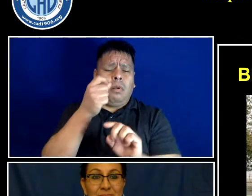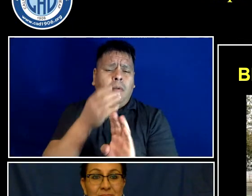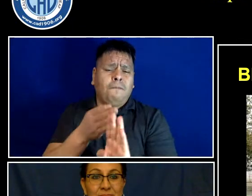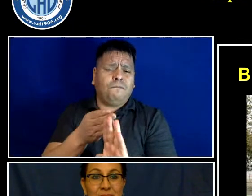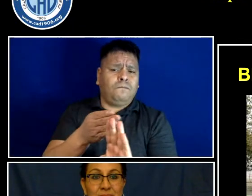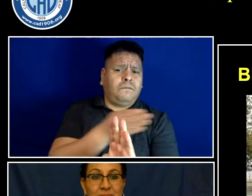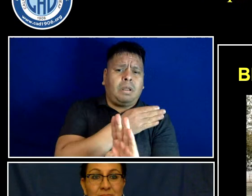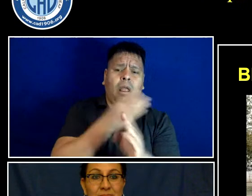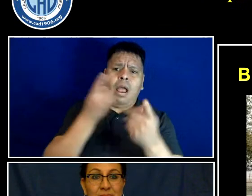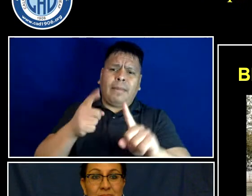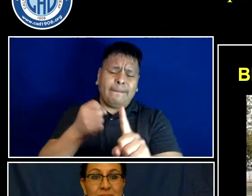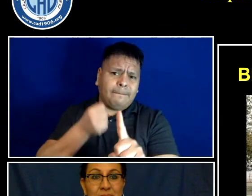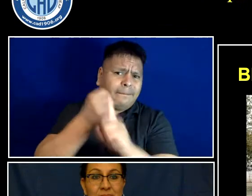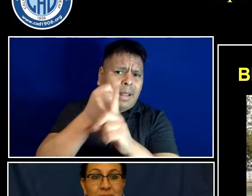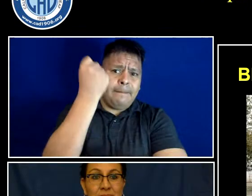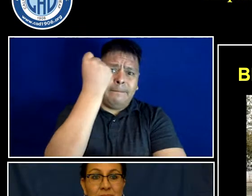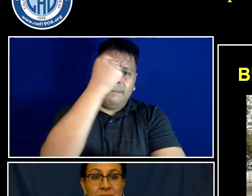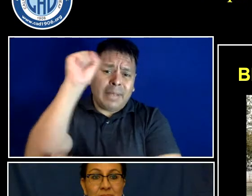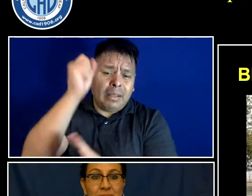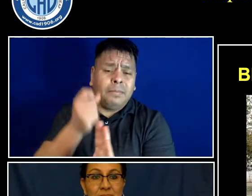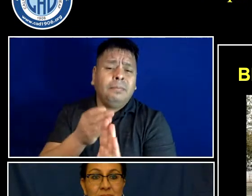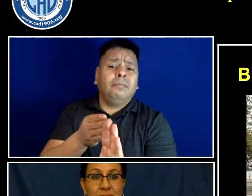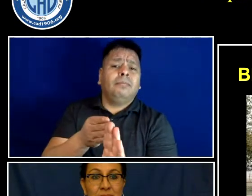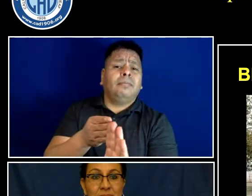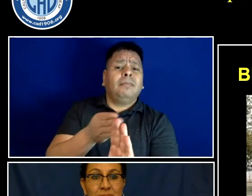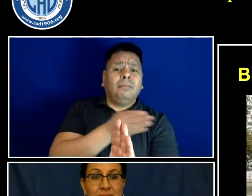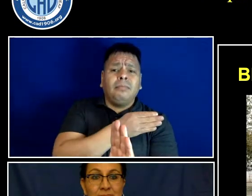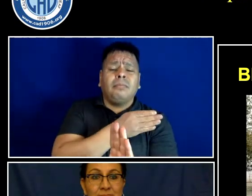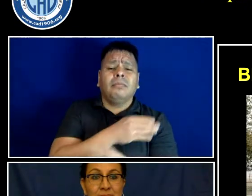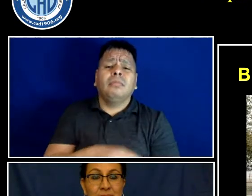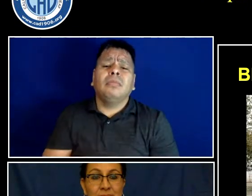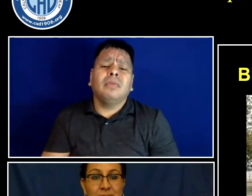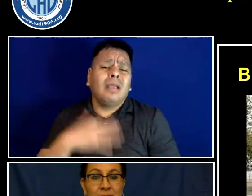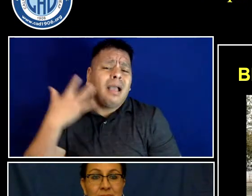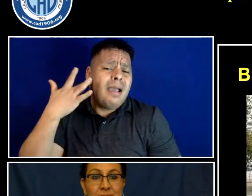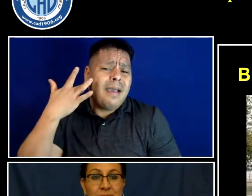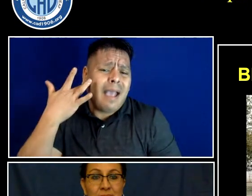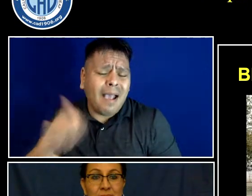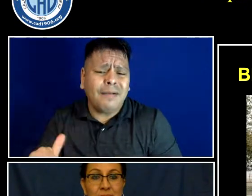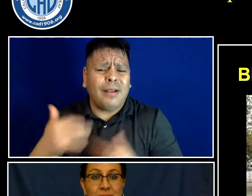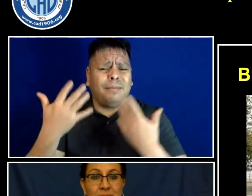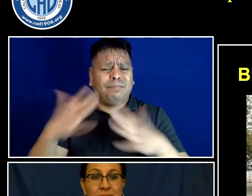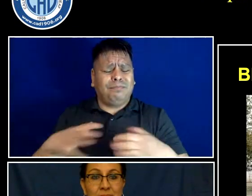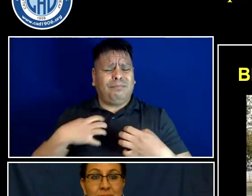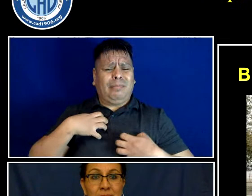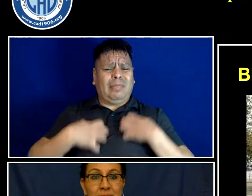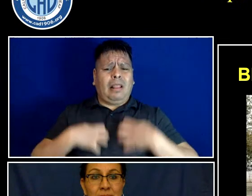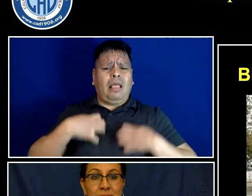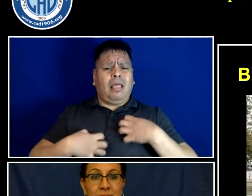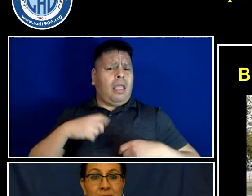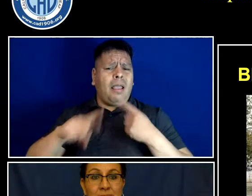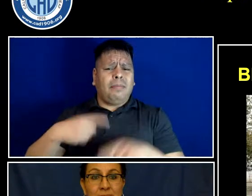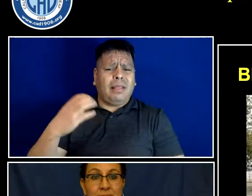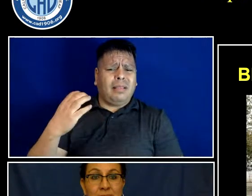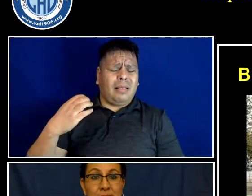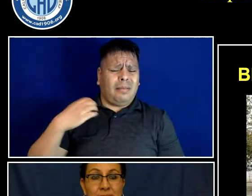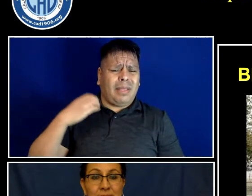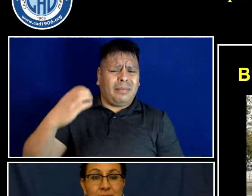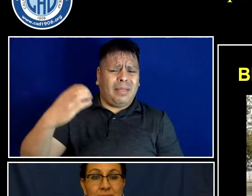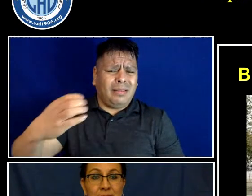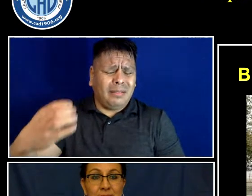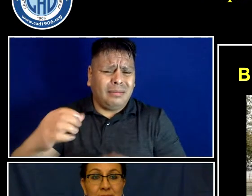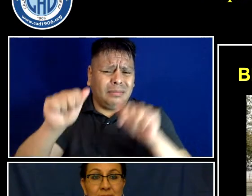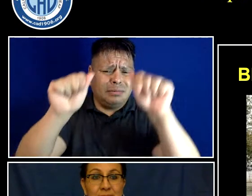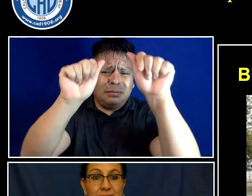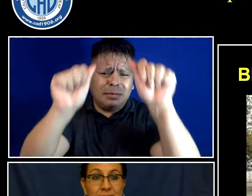Also, Black Lives Matter is important. I'd like to mention that before the protests or acts